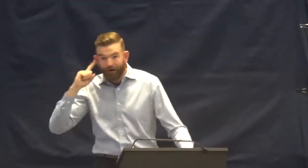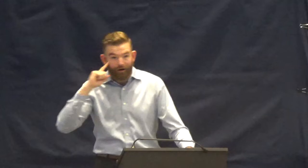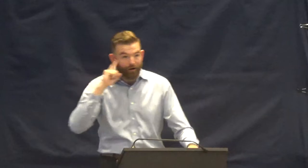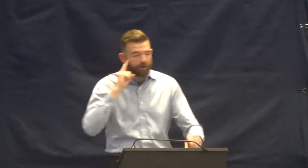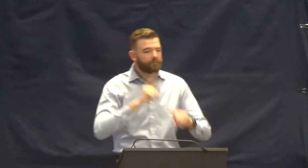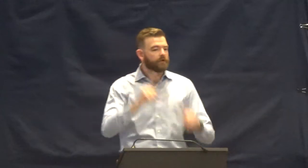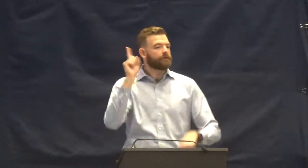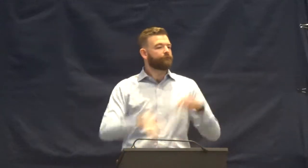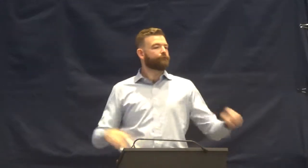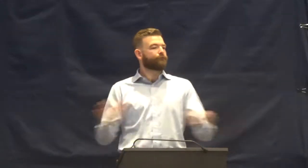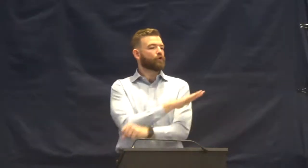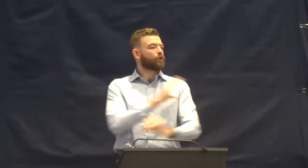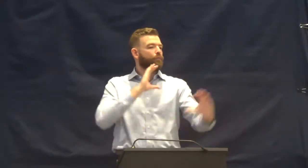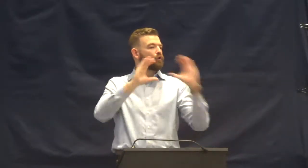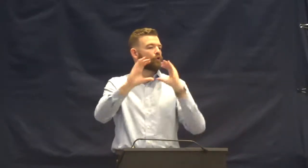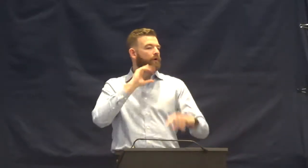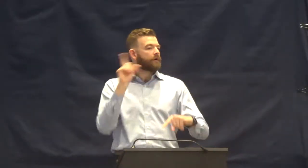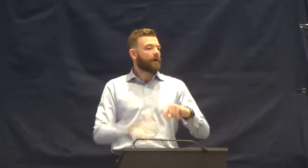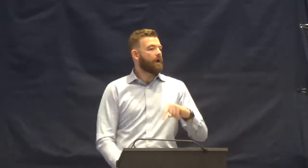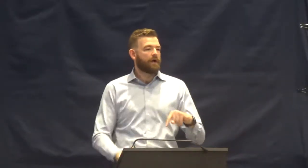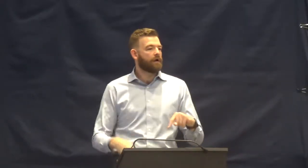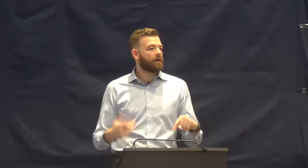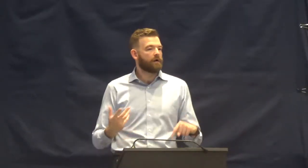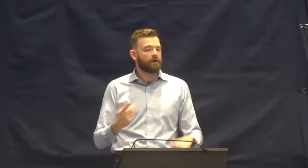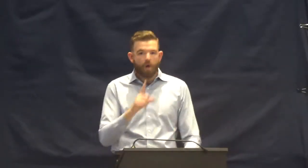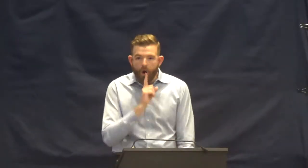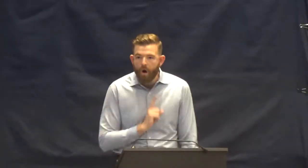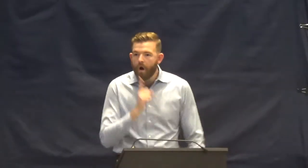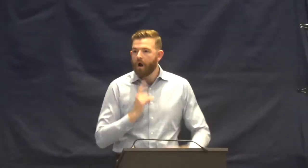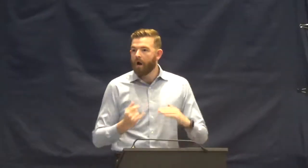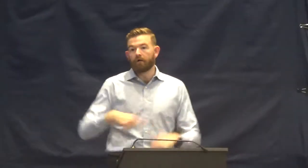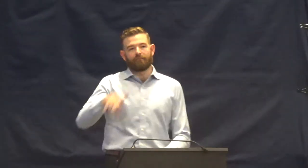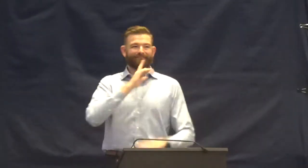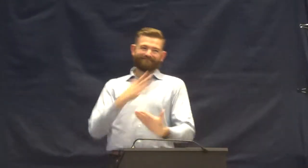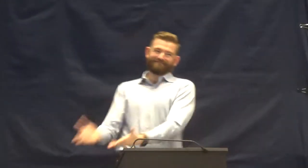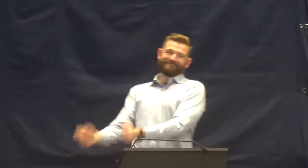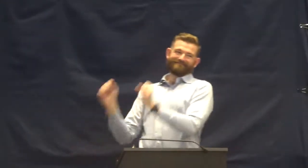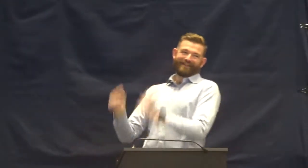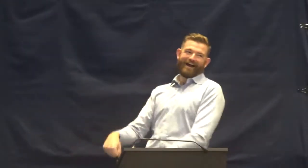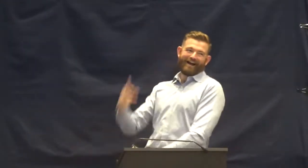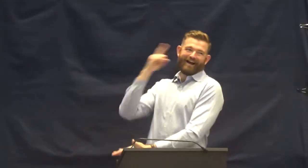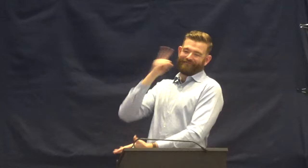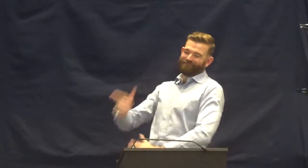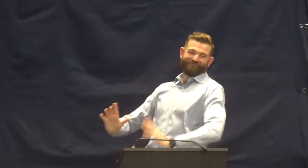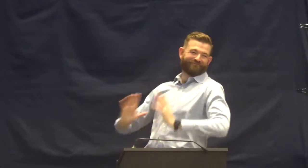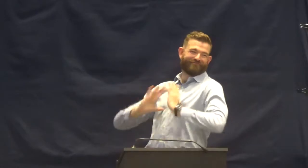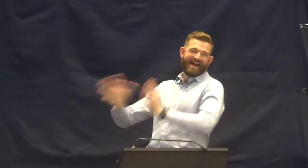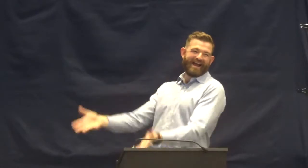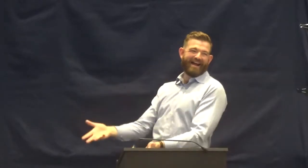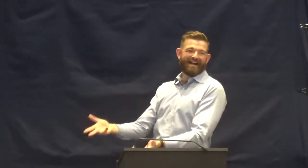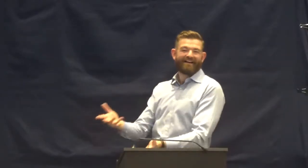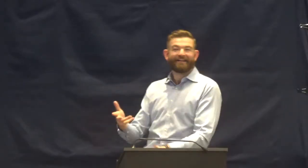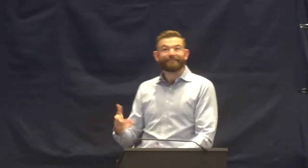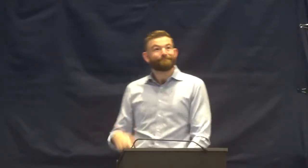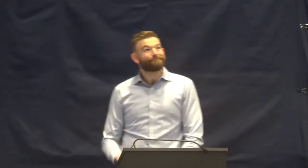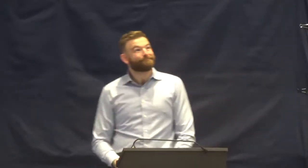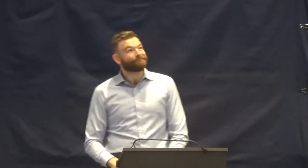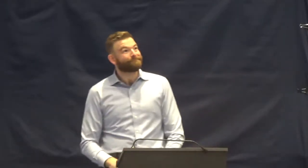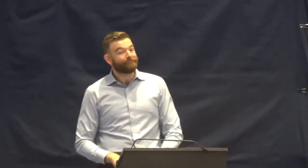have implants, and they can hear, but they still can't communicate well. They're still lonesome. And people say, well, look, they've got